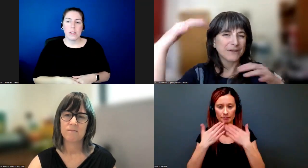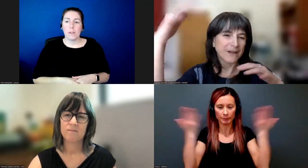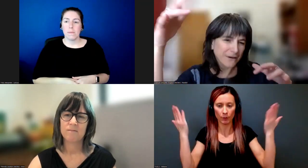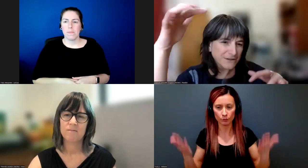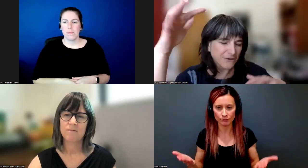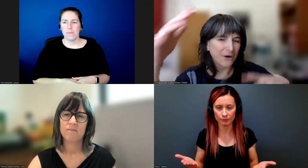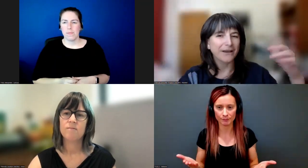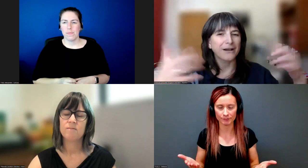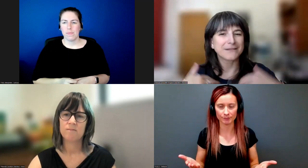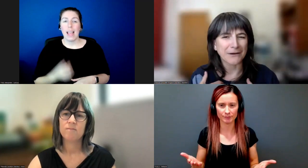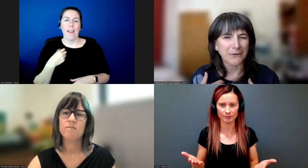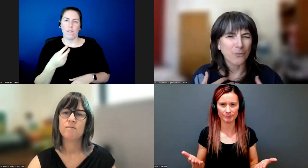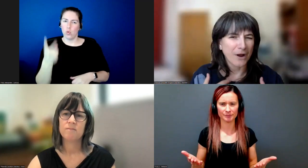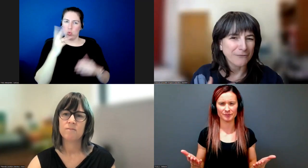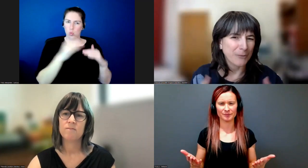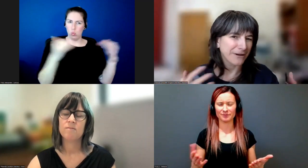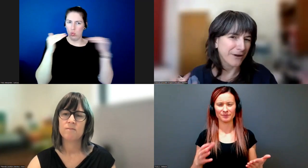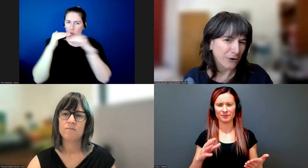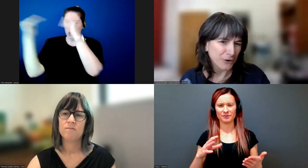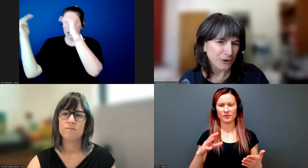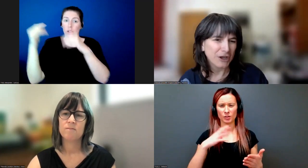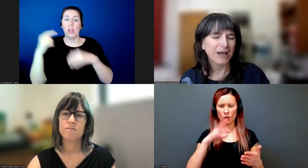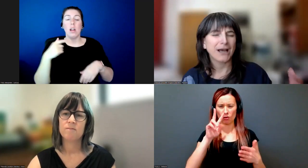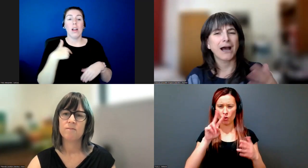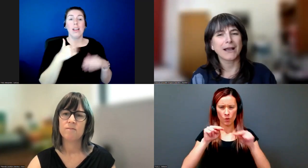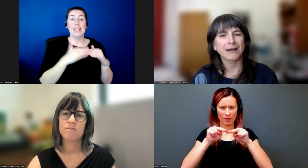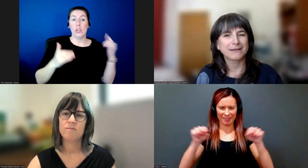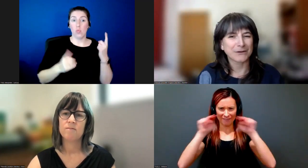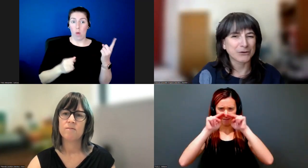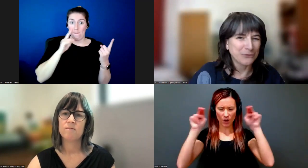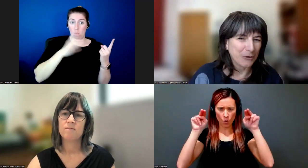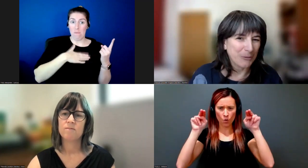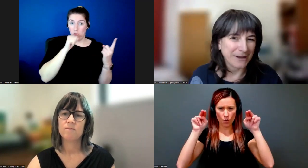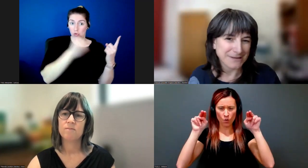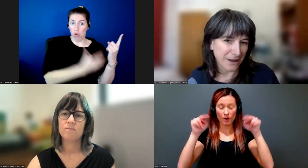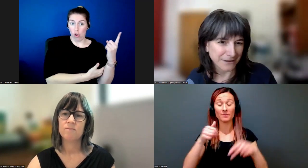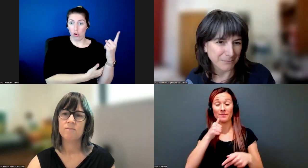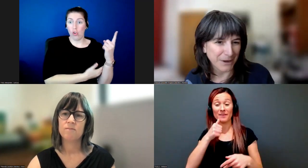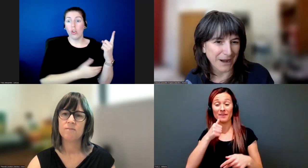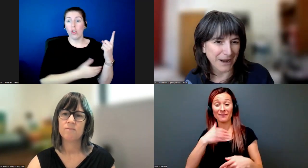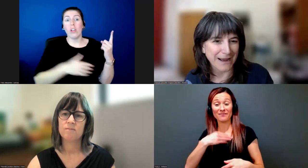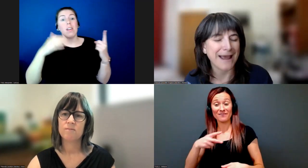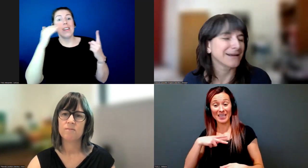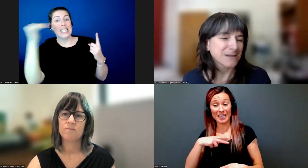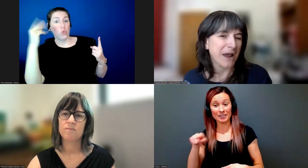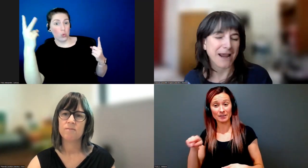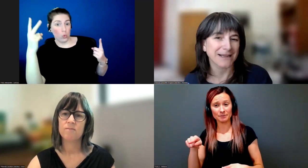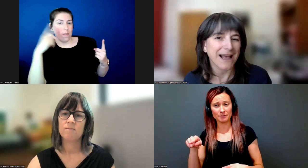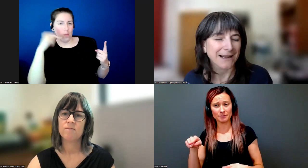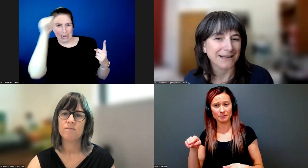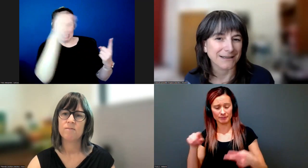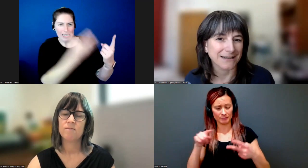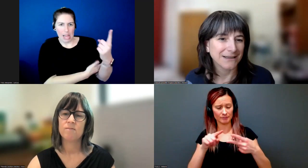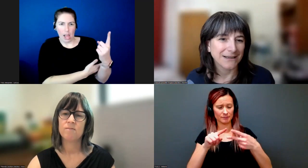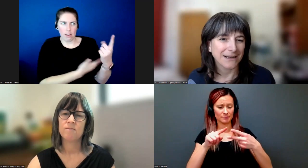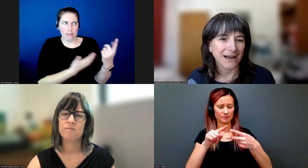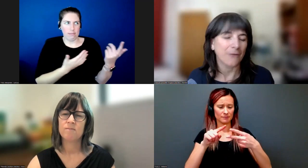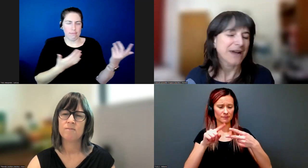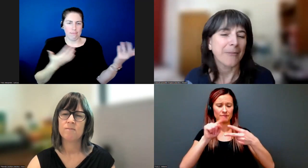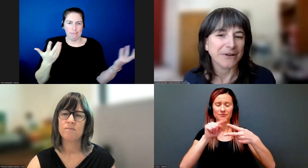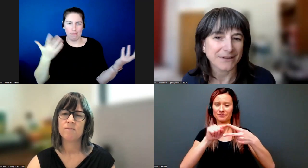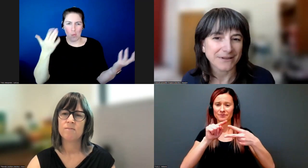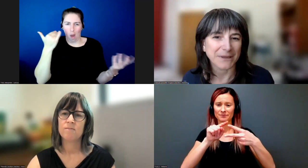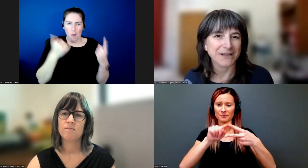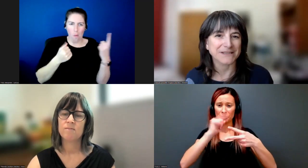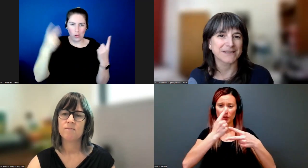are 2 tiers, I got tier 1 for my daughter. I got tier 2 for my son, but I can't explain exactly how it